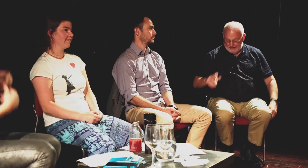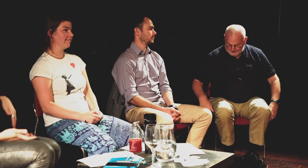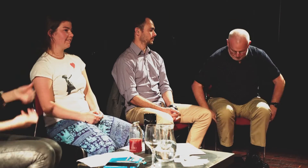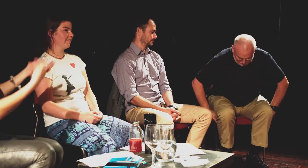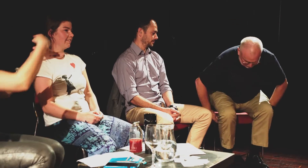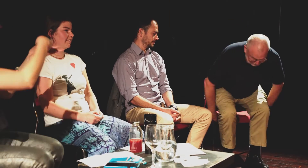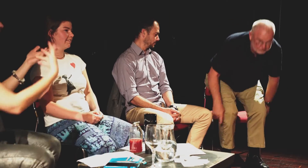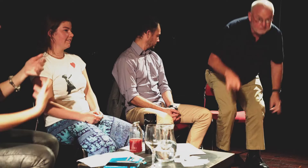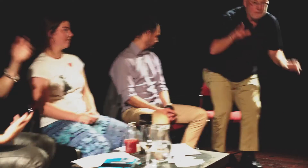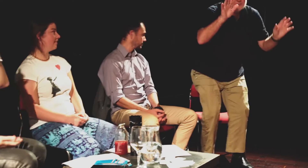Up to you. so I'm going to.